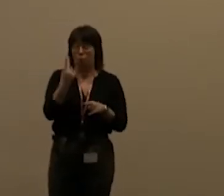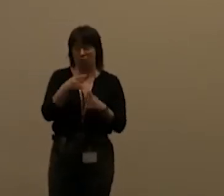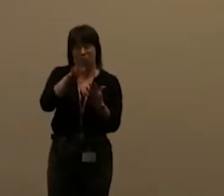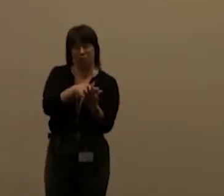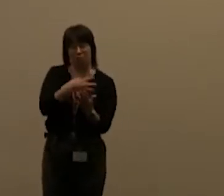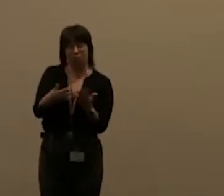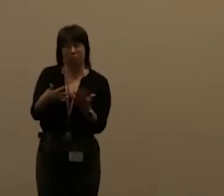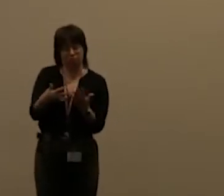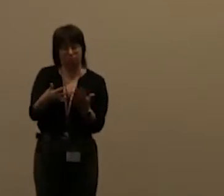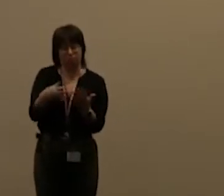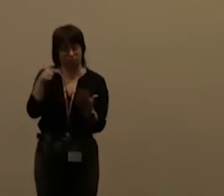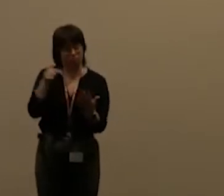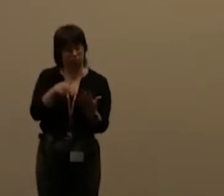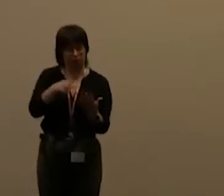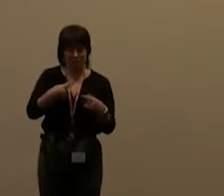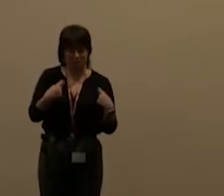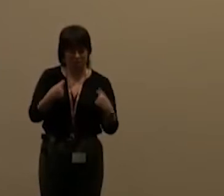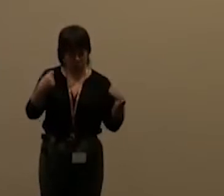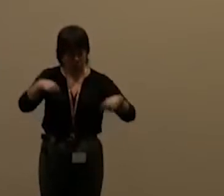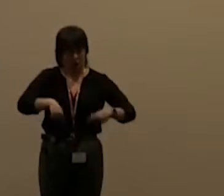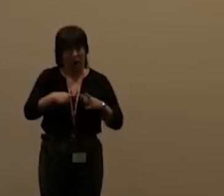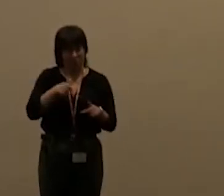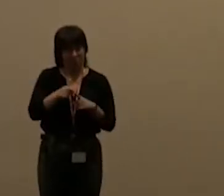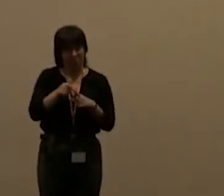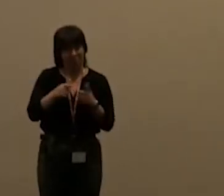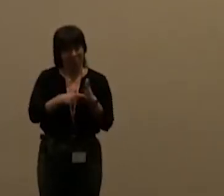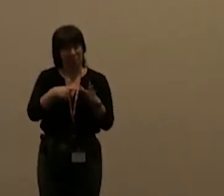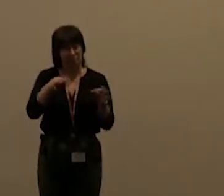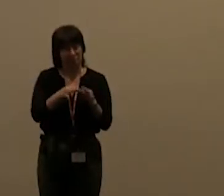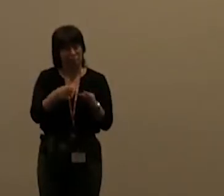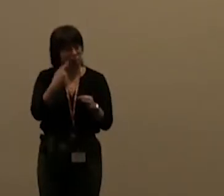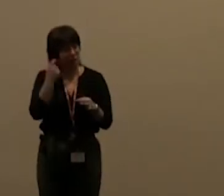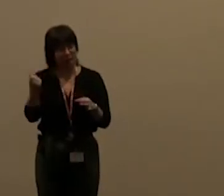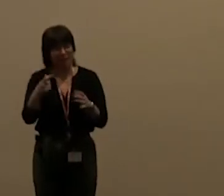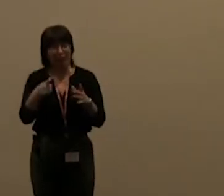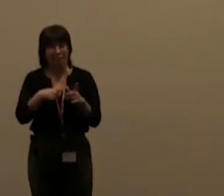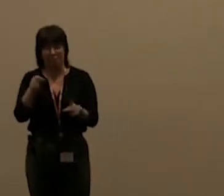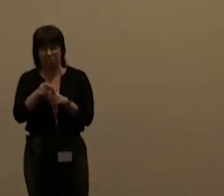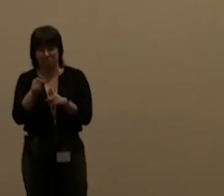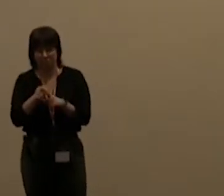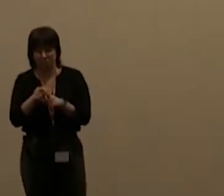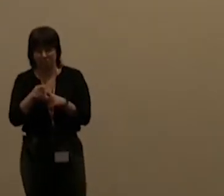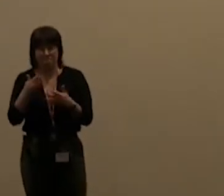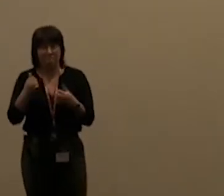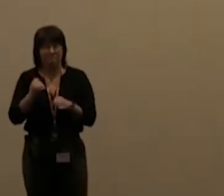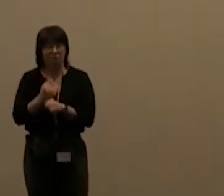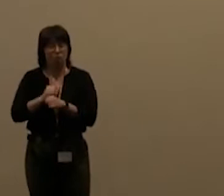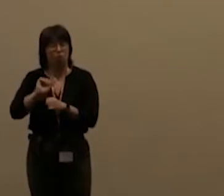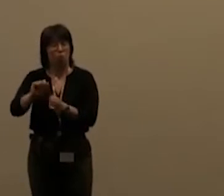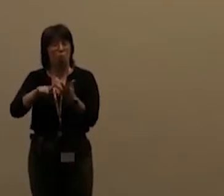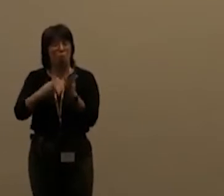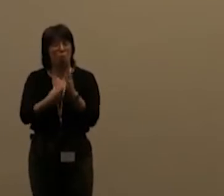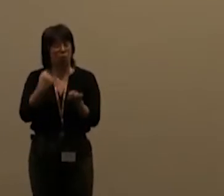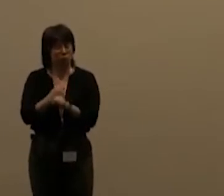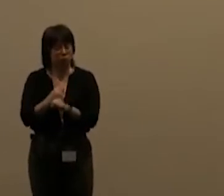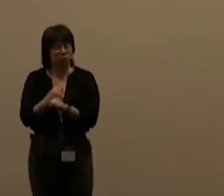templates. And the templates are actually available here in the Apps tab. So if we go to Apps and Build for your org, we